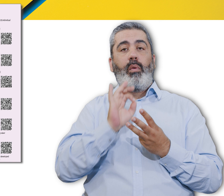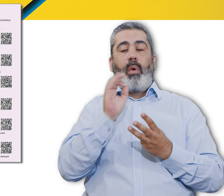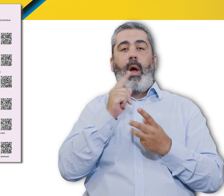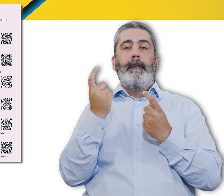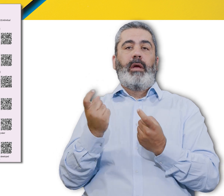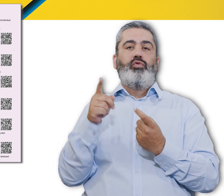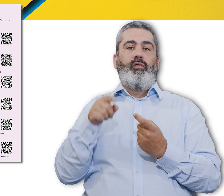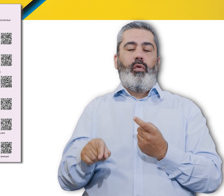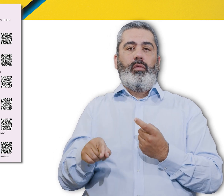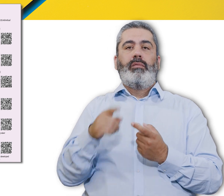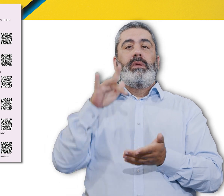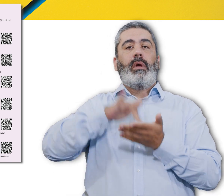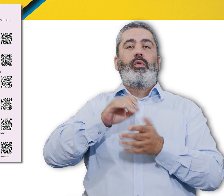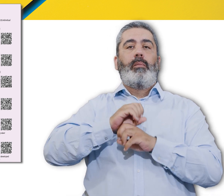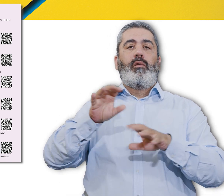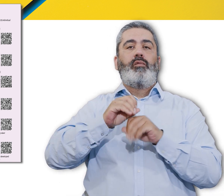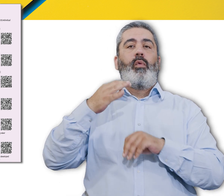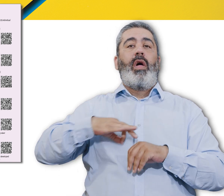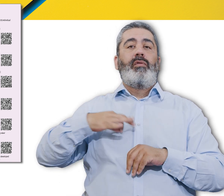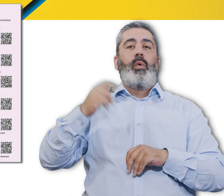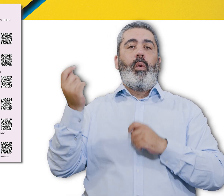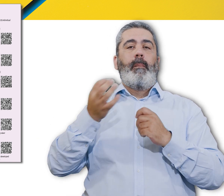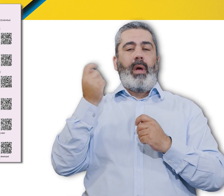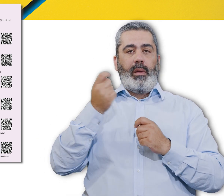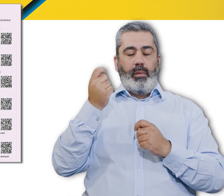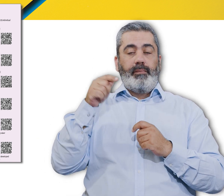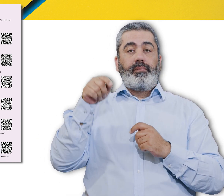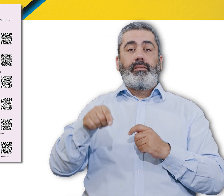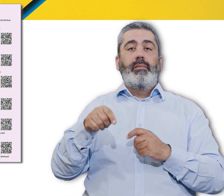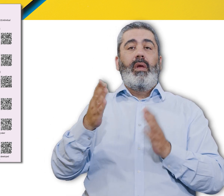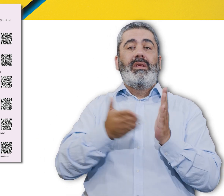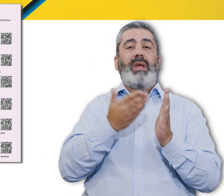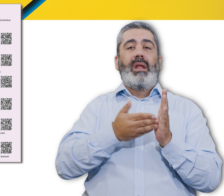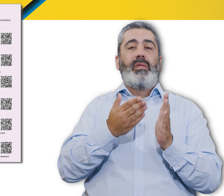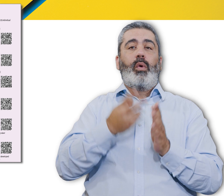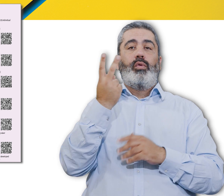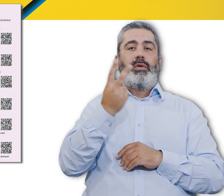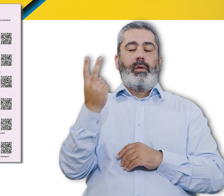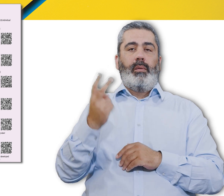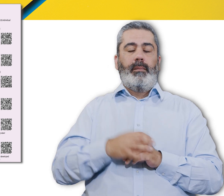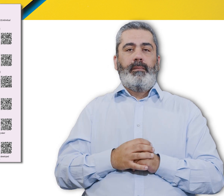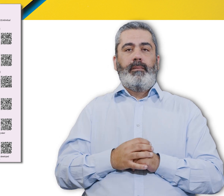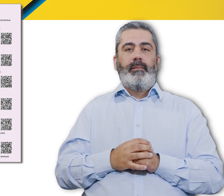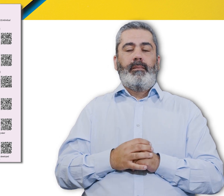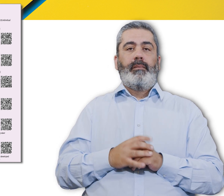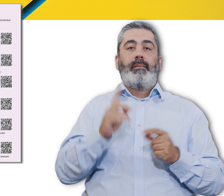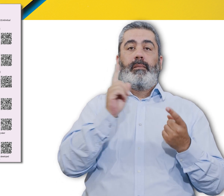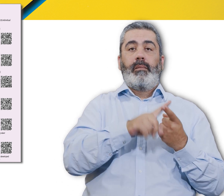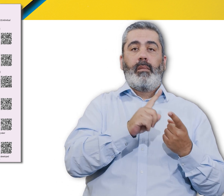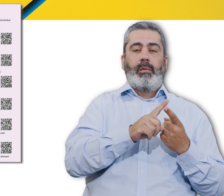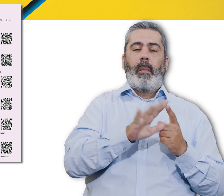Information Center of North Pindos National Park, CP22. Route A, 55